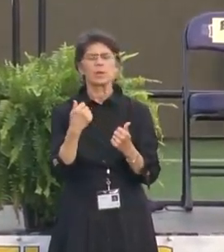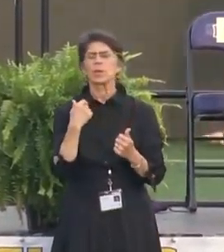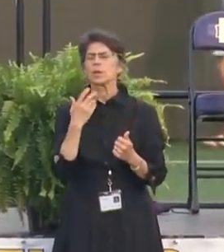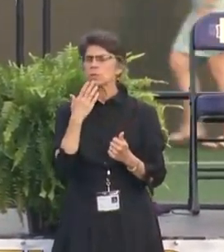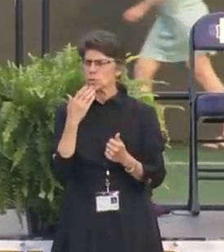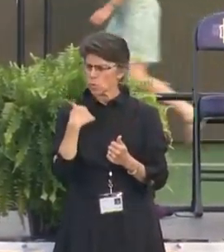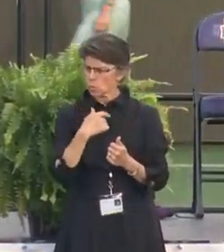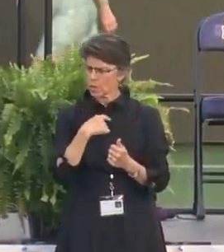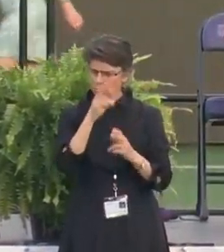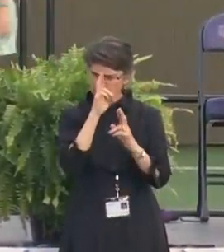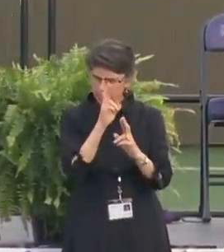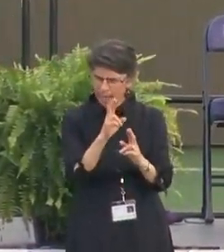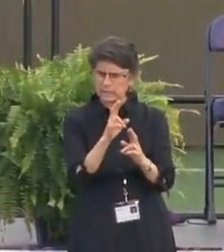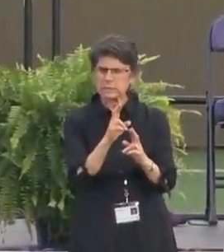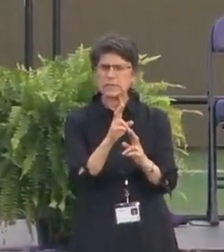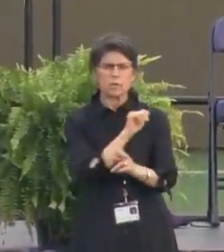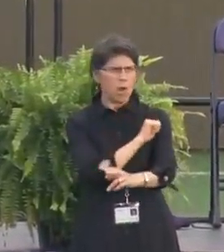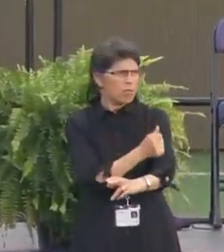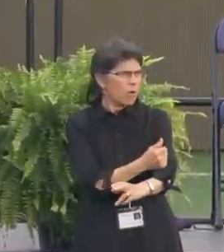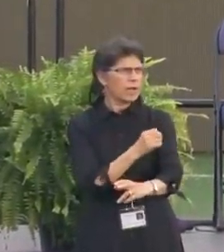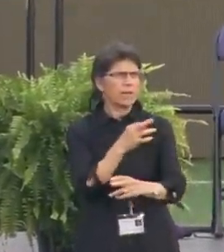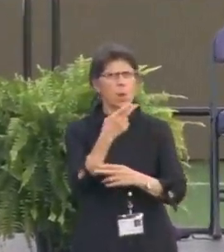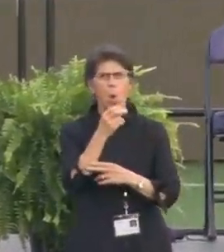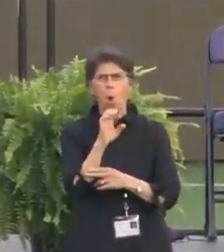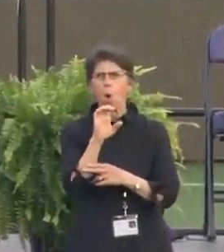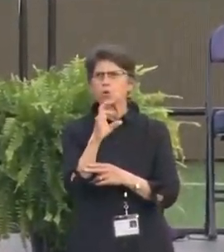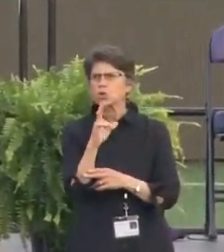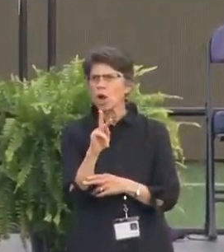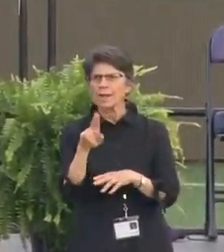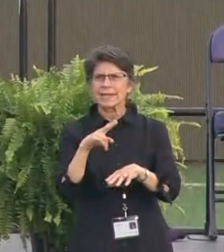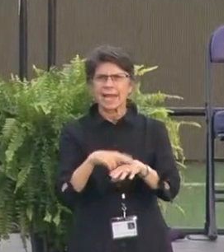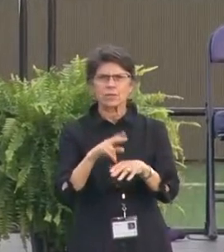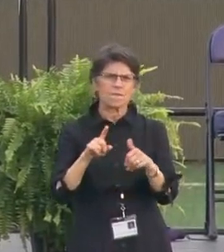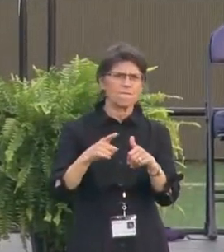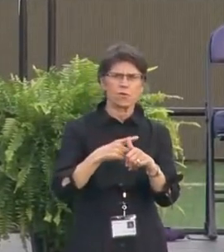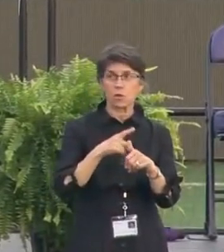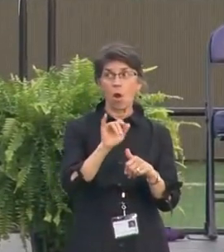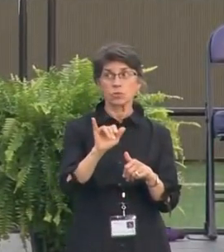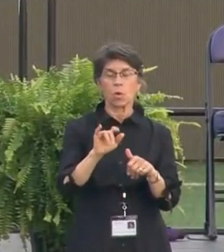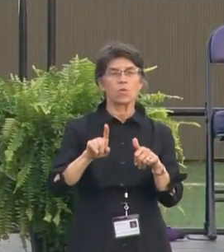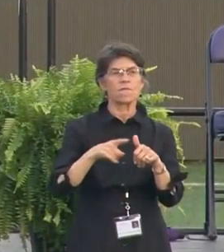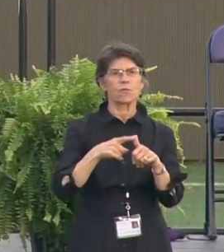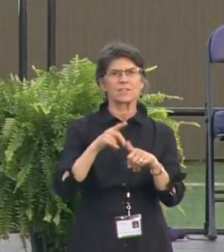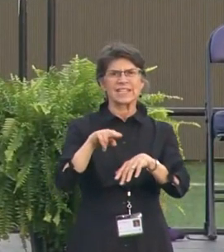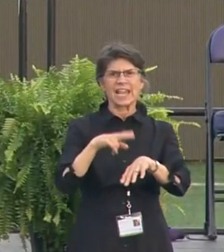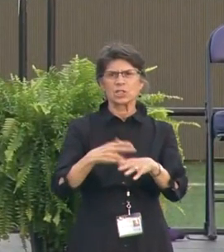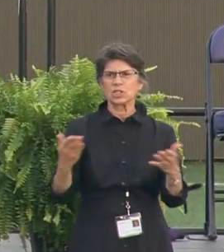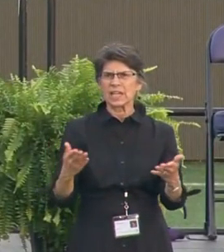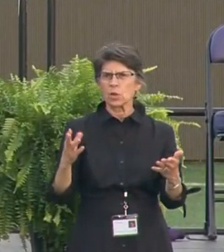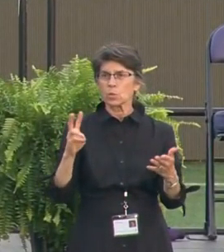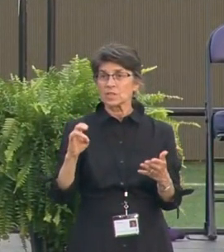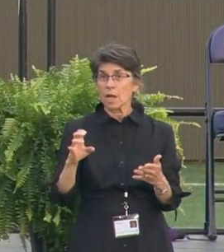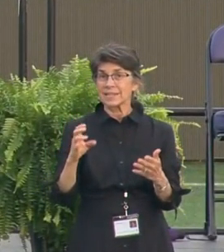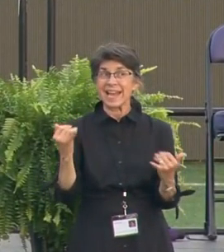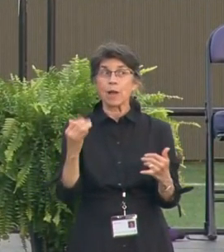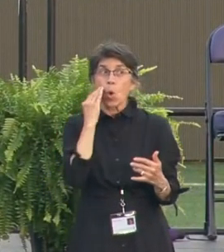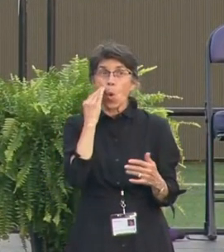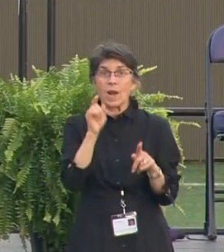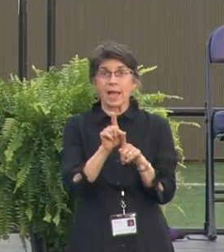inherent sovereignty of the Ho-Chunk Nation and the 11 indigenous First Nations within what is now referred to as the state of